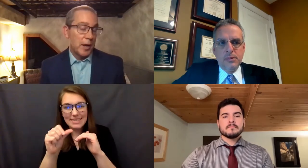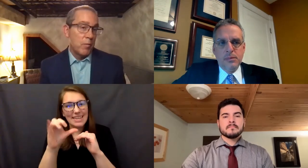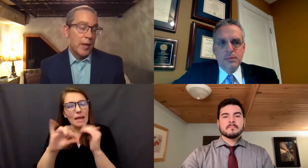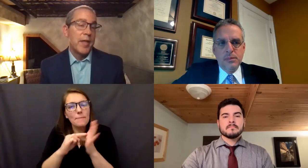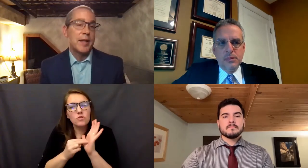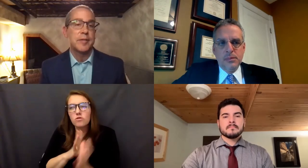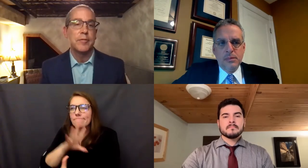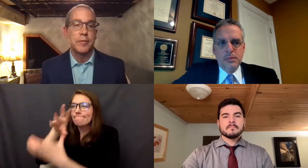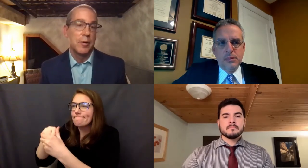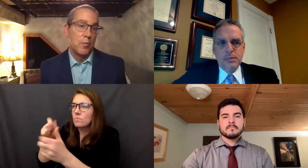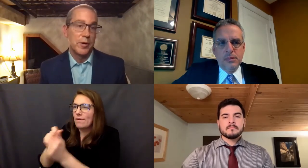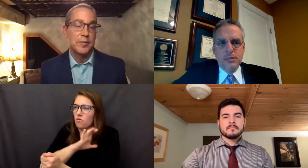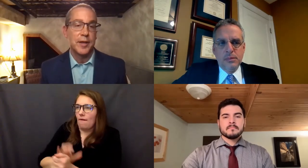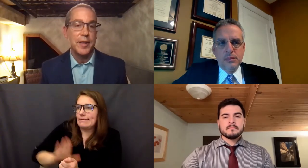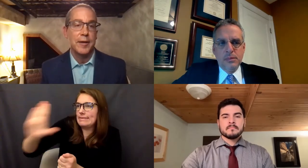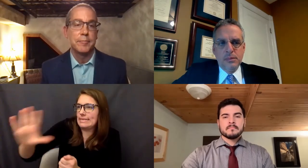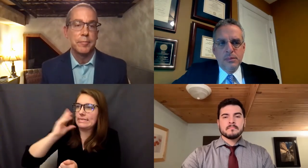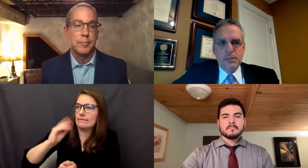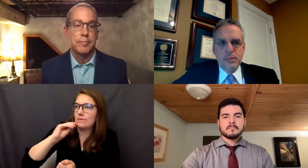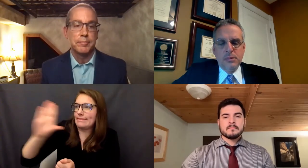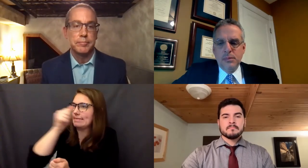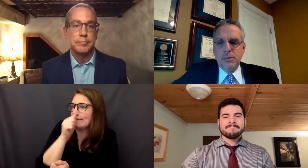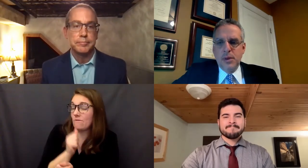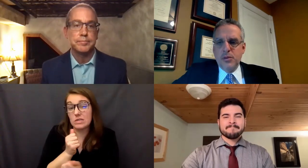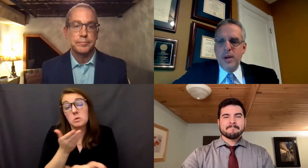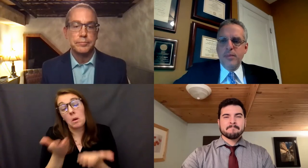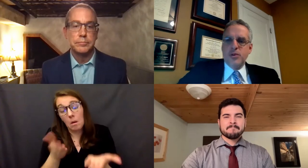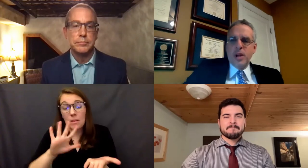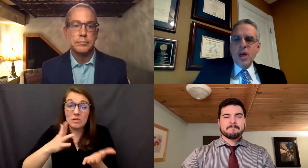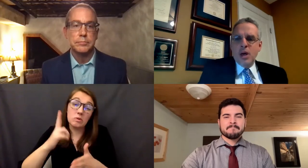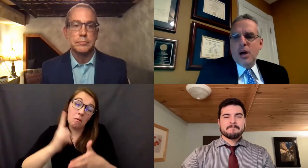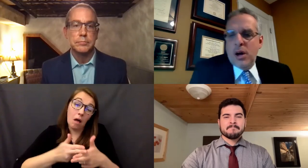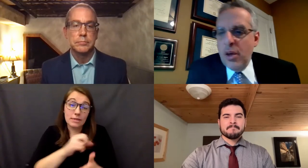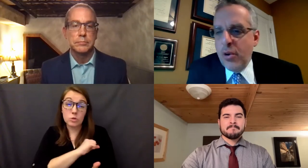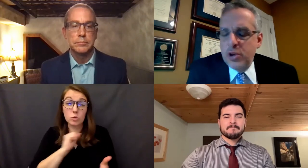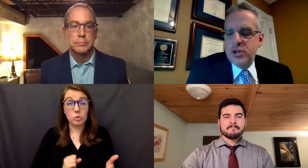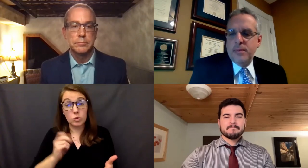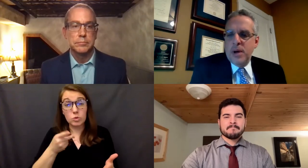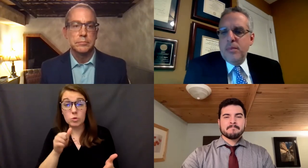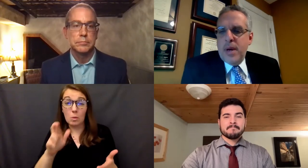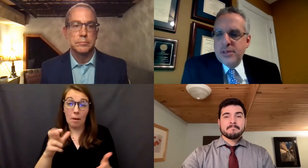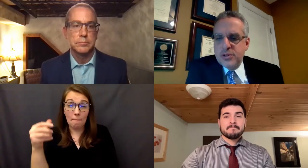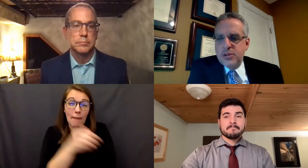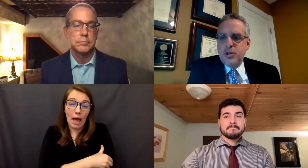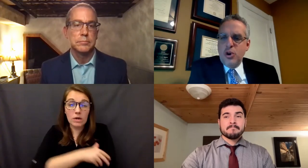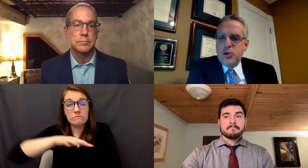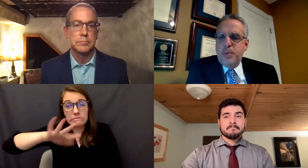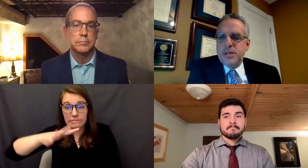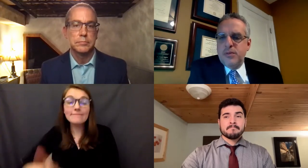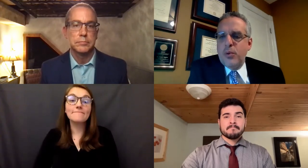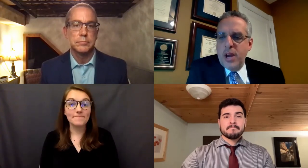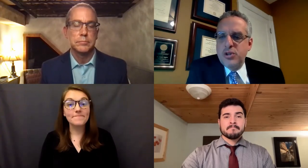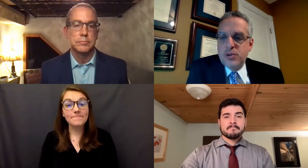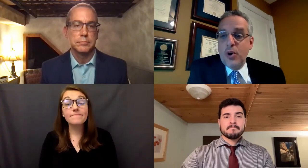So in that sense, one could say that. That's great. That's great. Another question asks, the